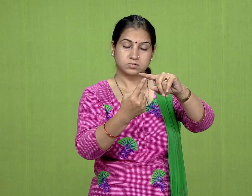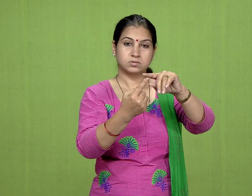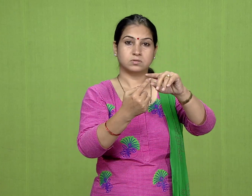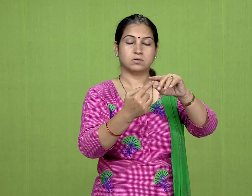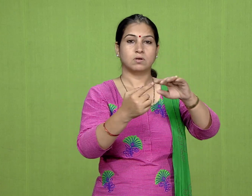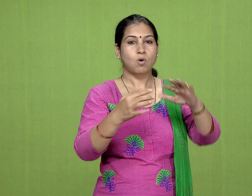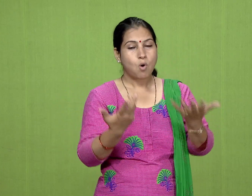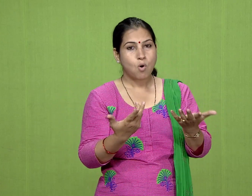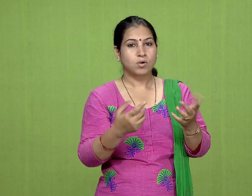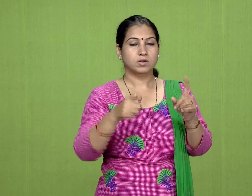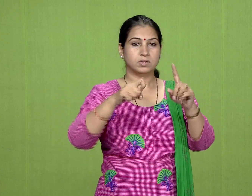or knops yarn,